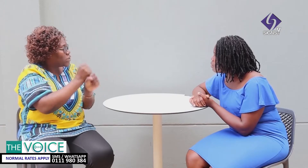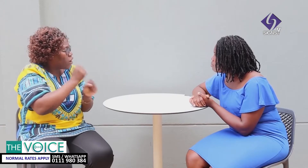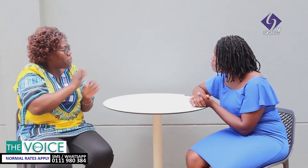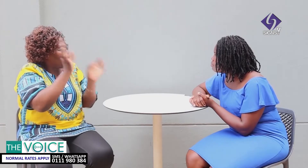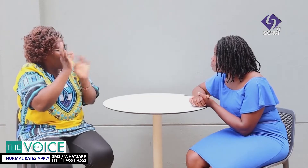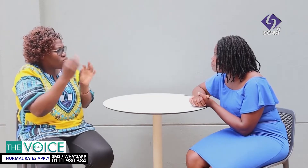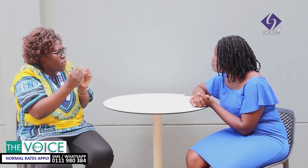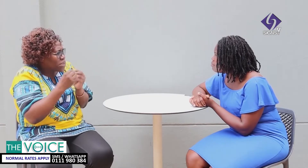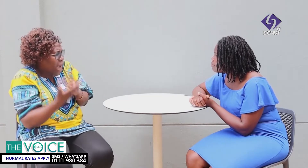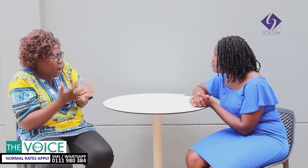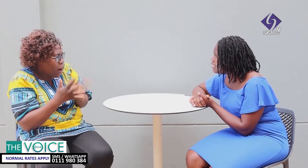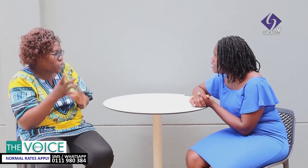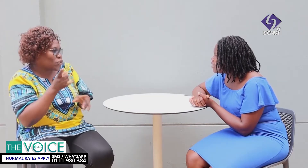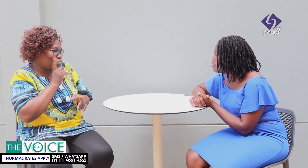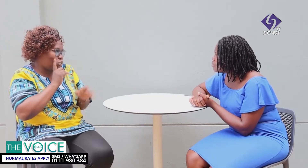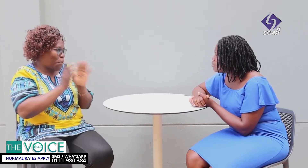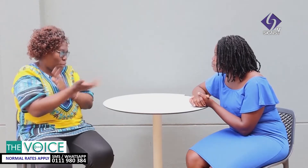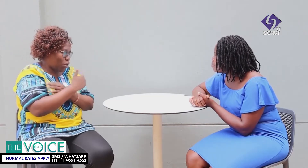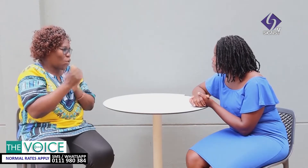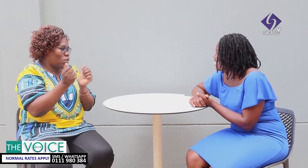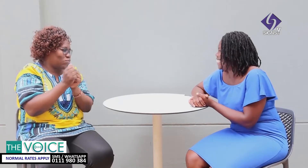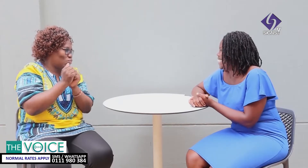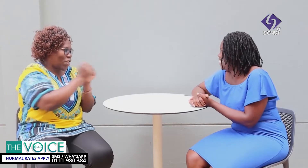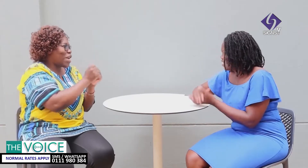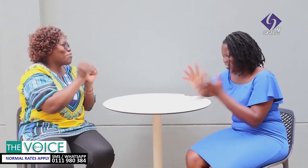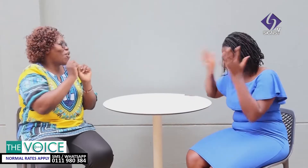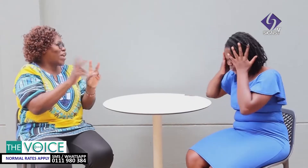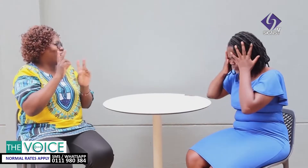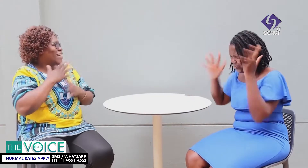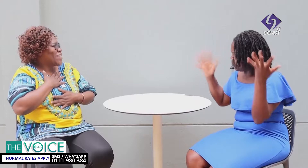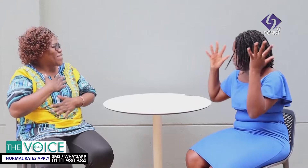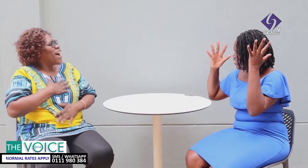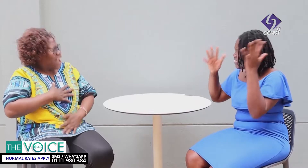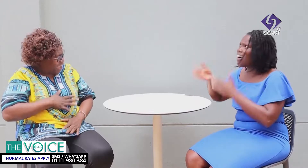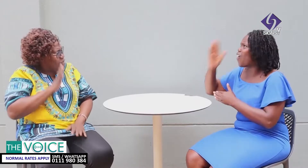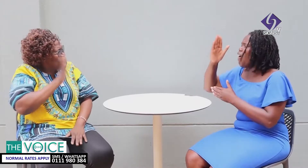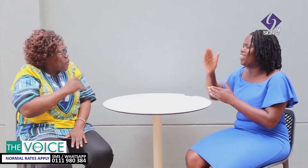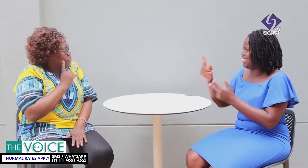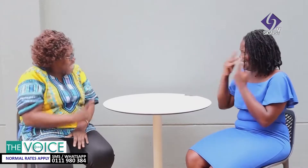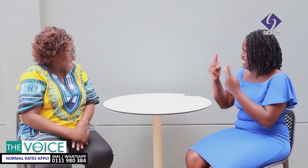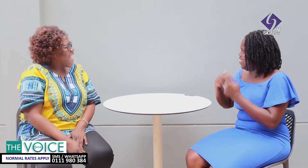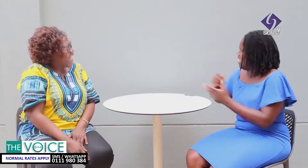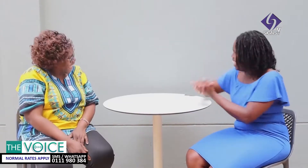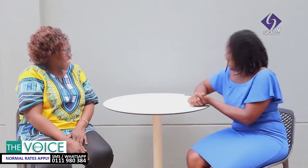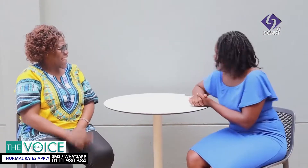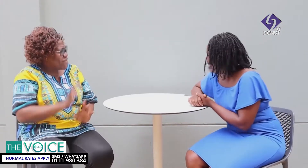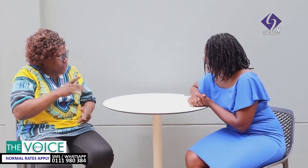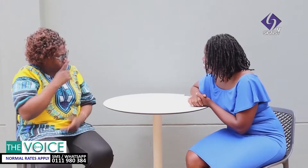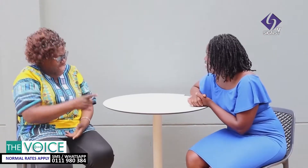interested, then I can really go. That was mind-blowing. Yes, I was very happy. So at this time, I knew the next day morning, I'll be going